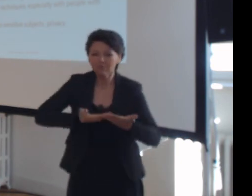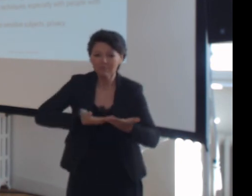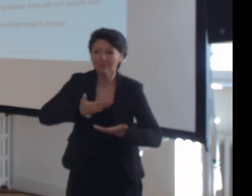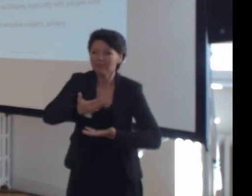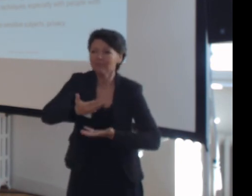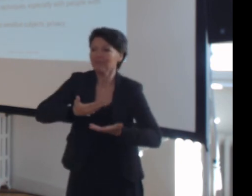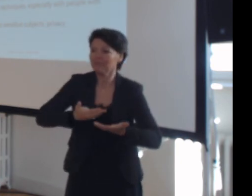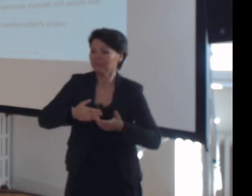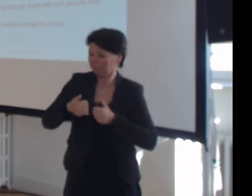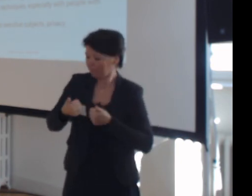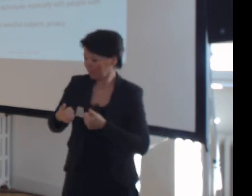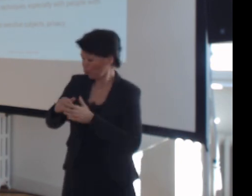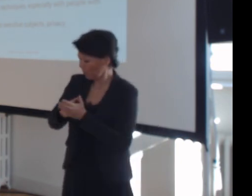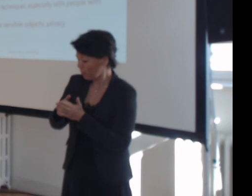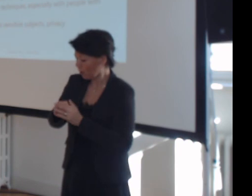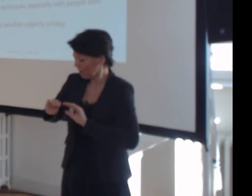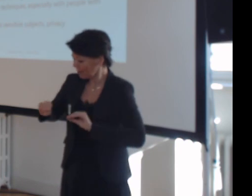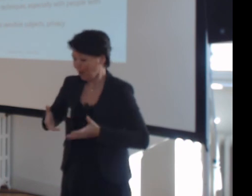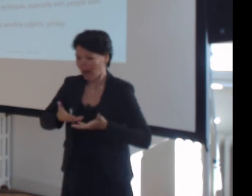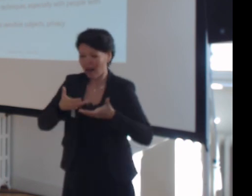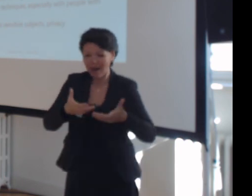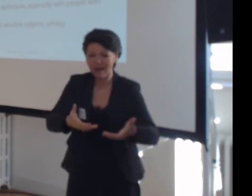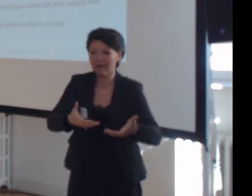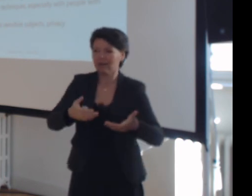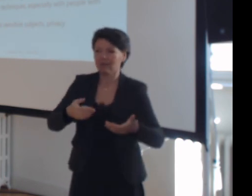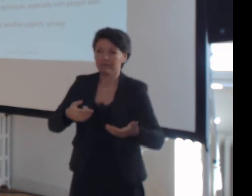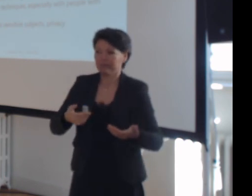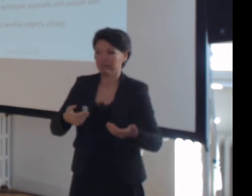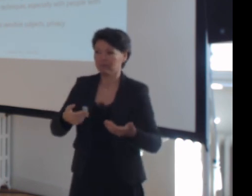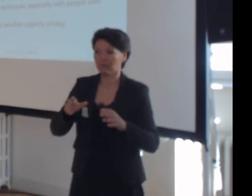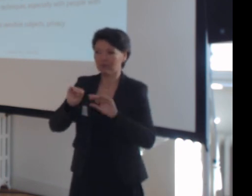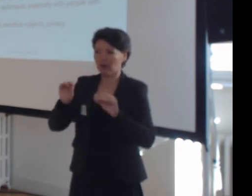with this material, with the user, it's just material on the shelf.